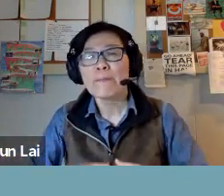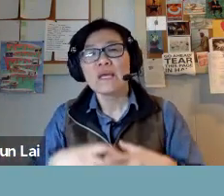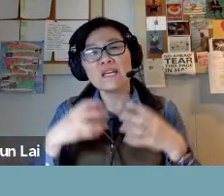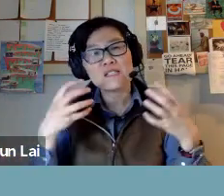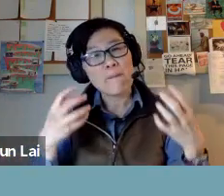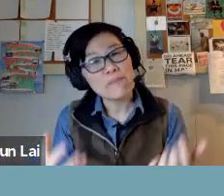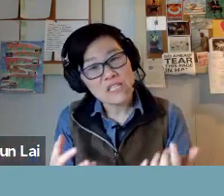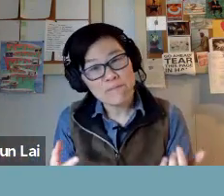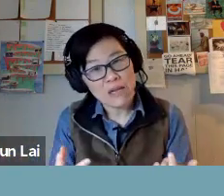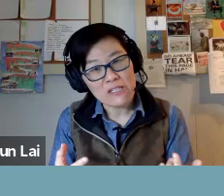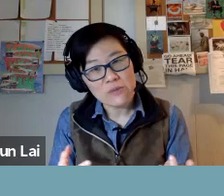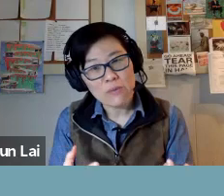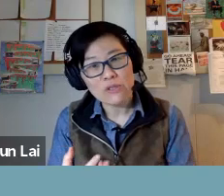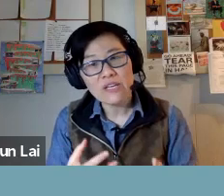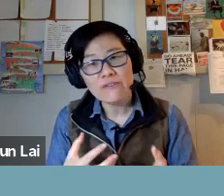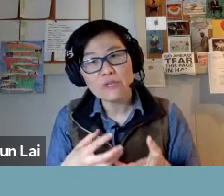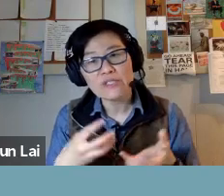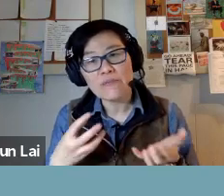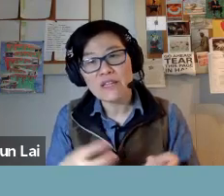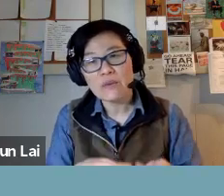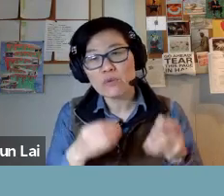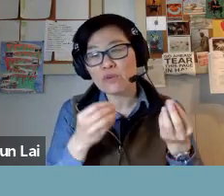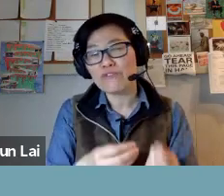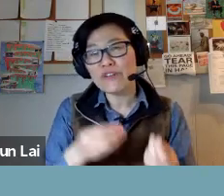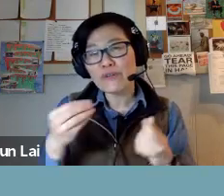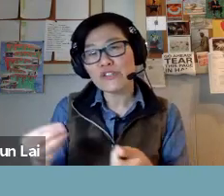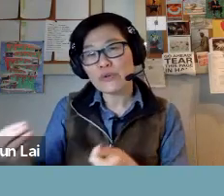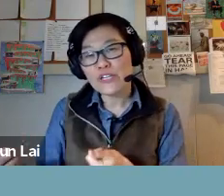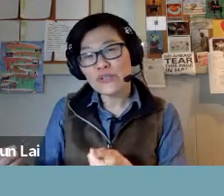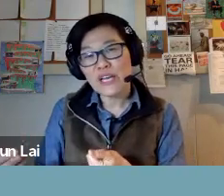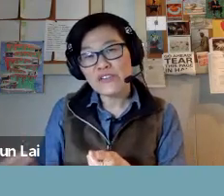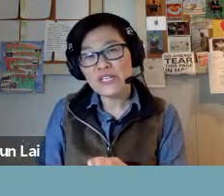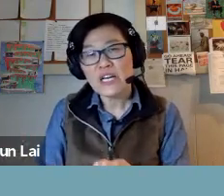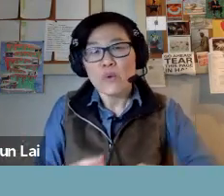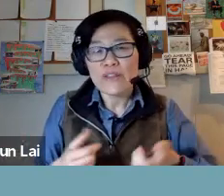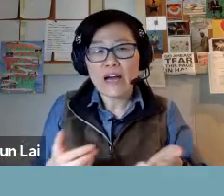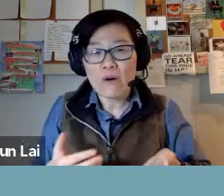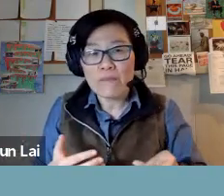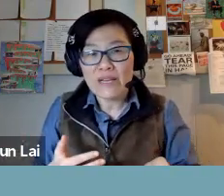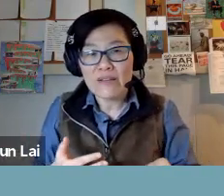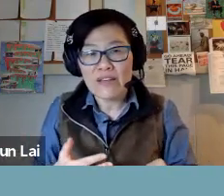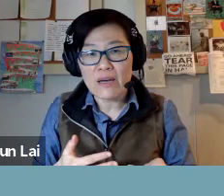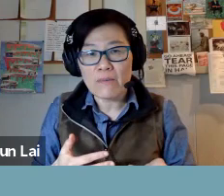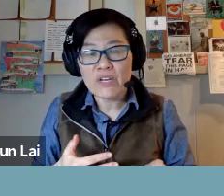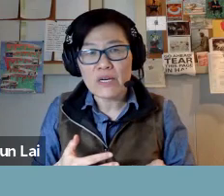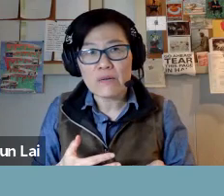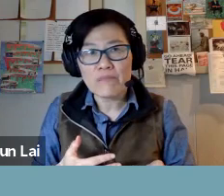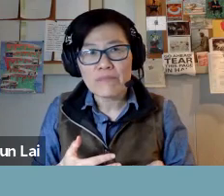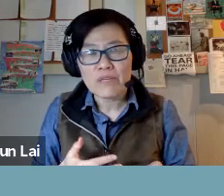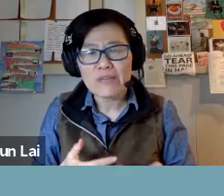for is some sense of balance, right? We're looking for something that will reveal the story to the agent without making